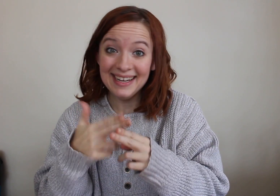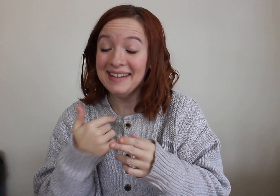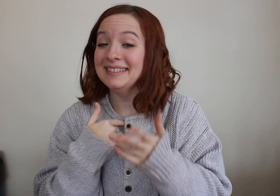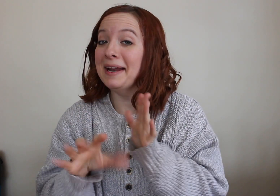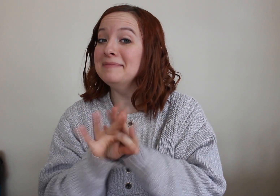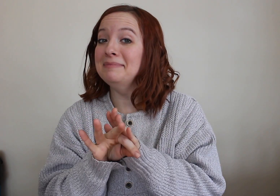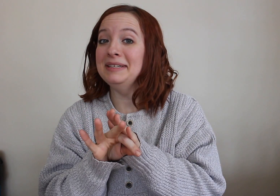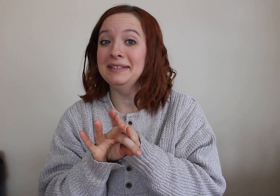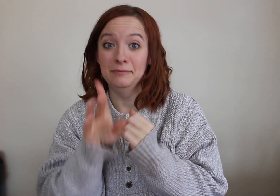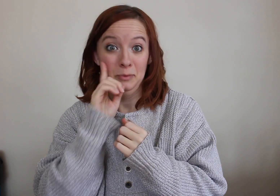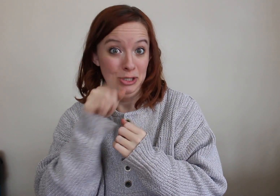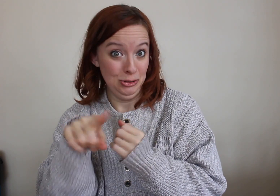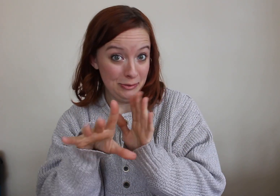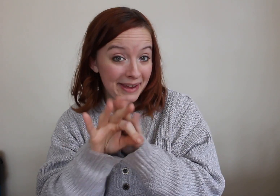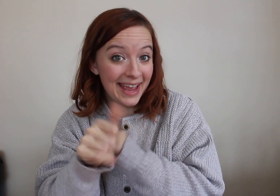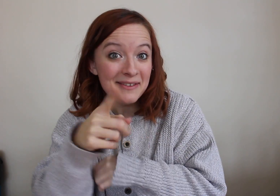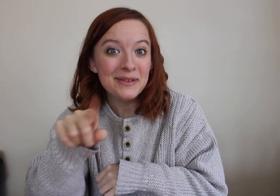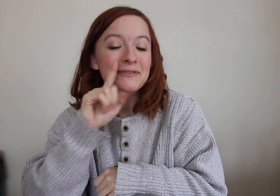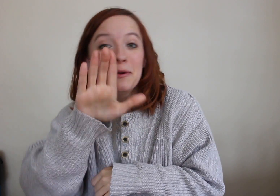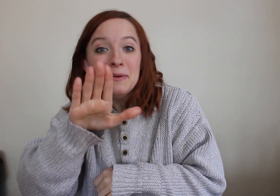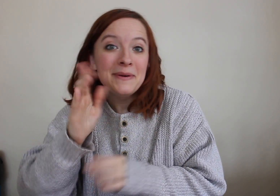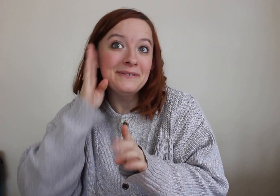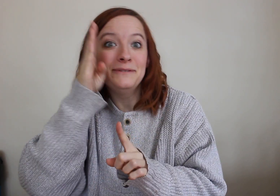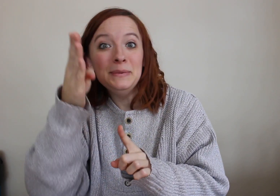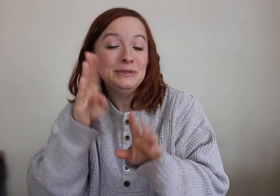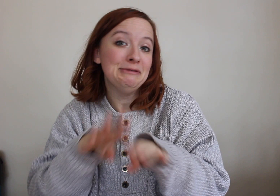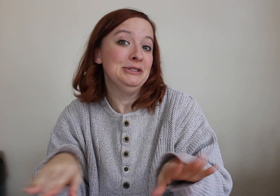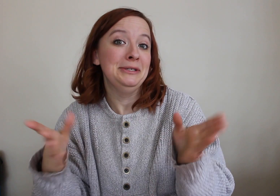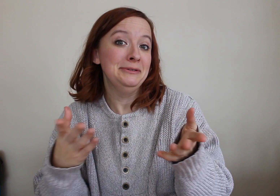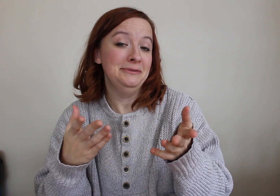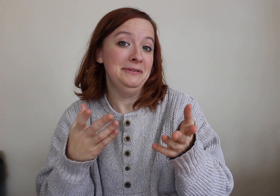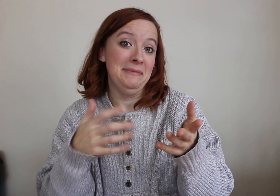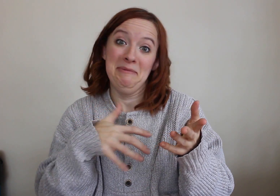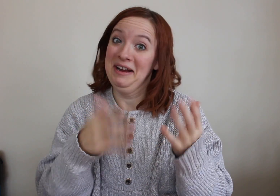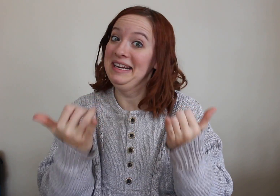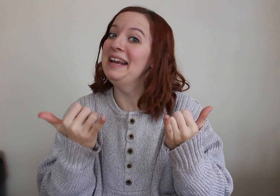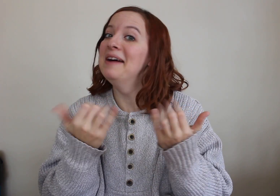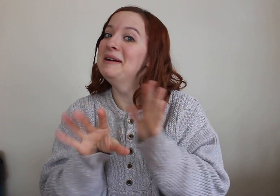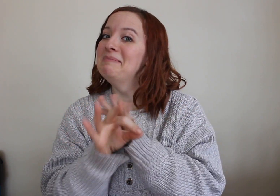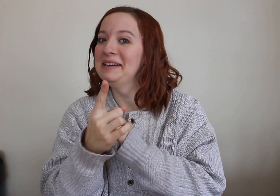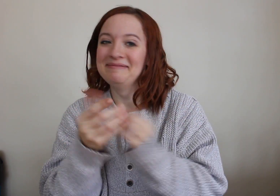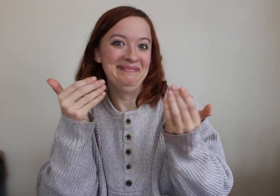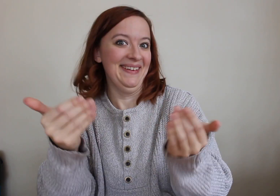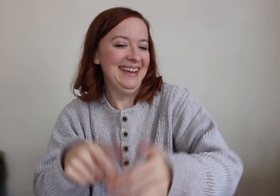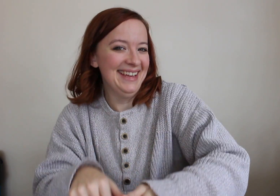You didn't like some of the names? Are you going to pick any of those names for maybe your future children? Maybe you're pregnant right now and you might pick